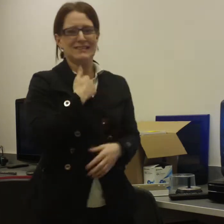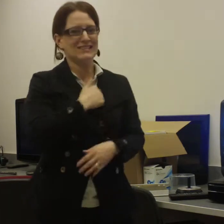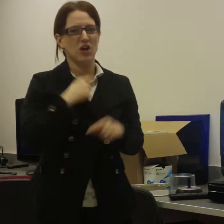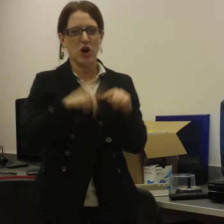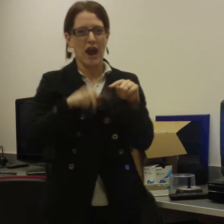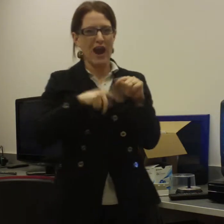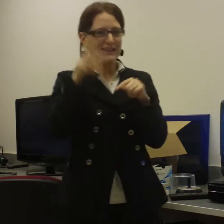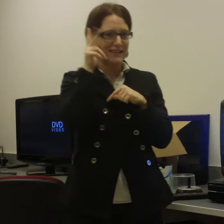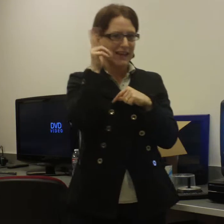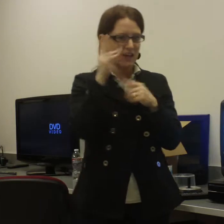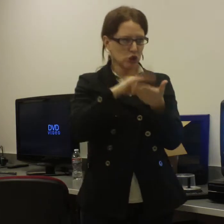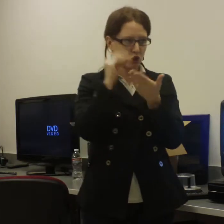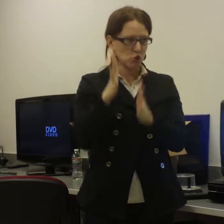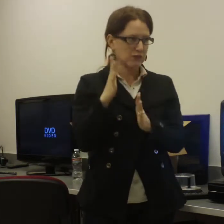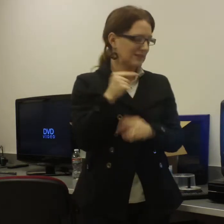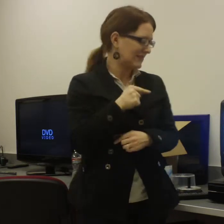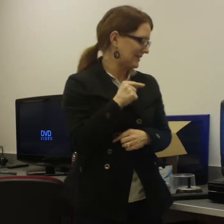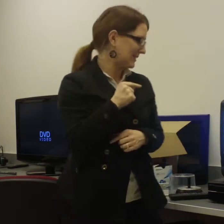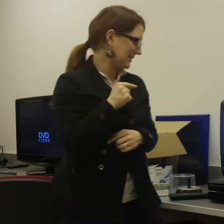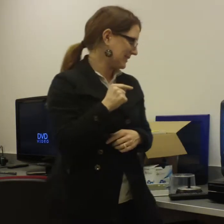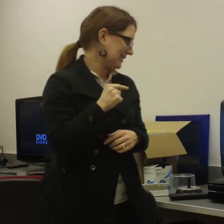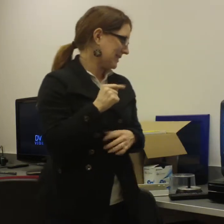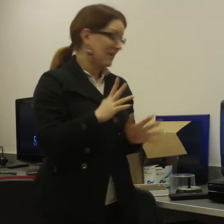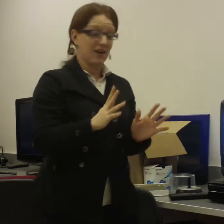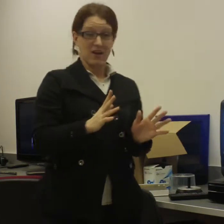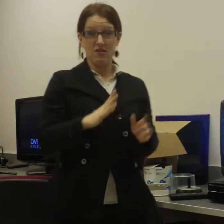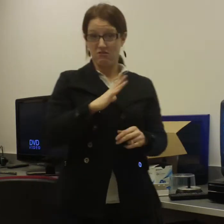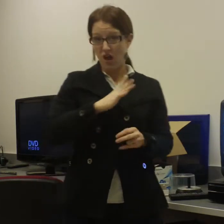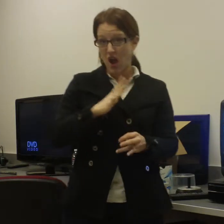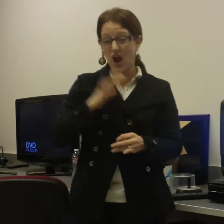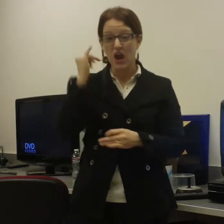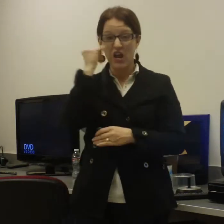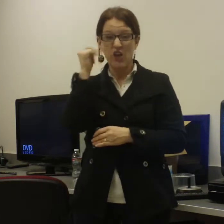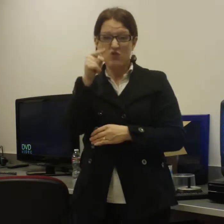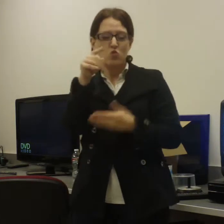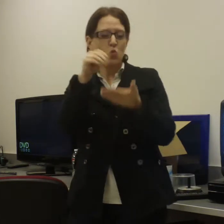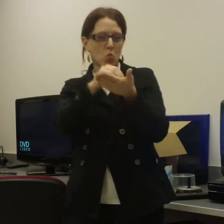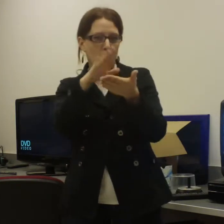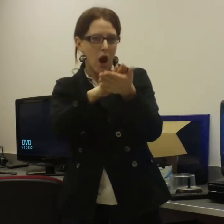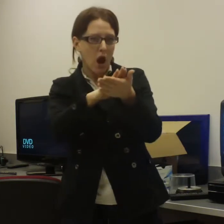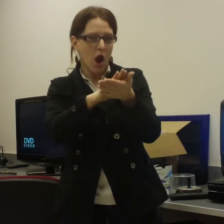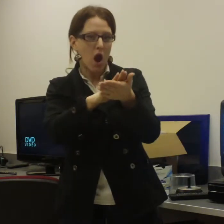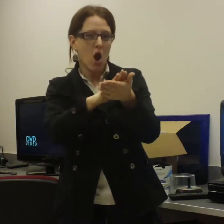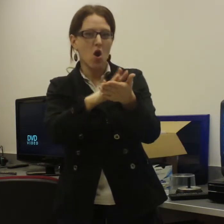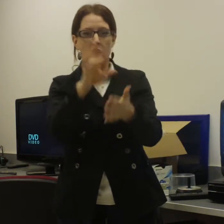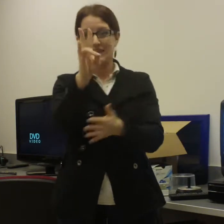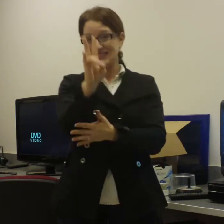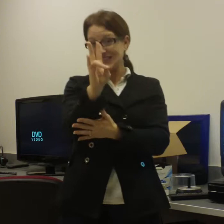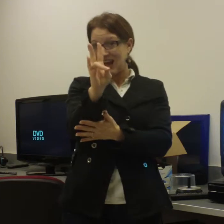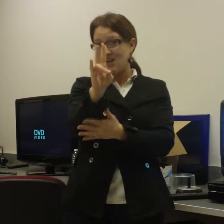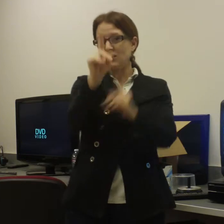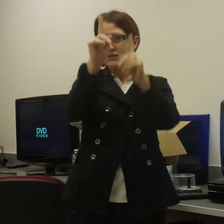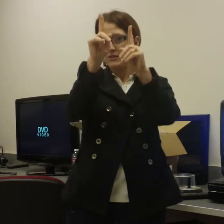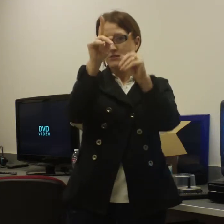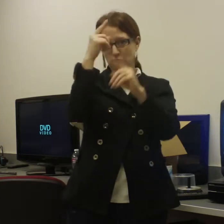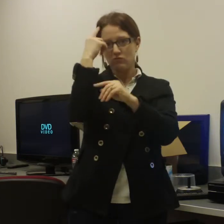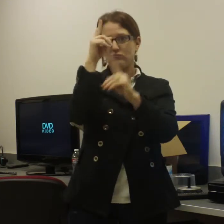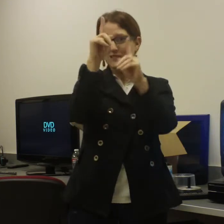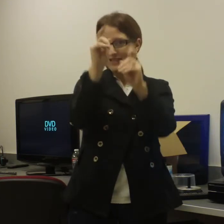Well, that was really a beaker, not a test tube. But that's all right. If you put down a 7th test tube, I will take off points for it.